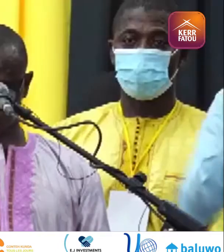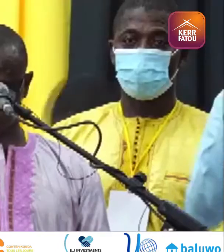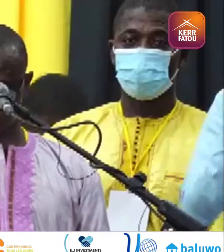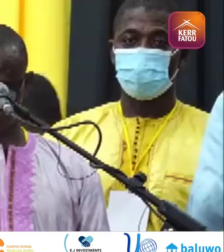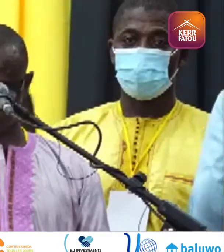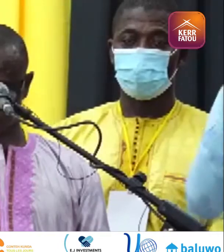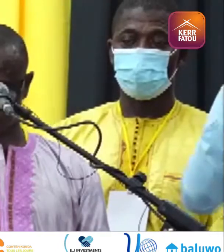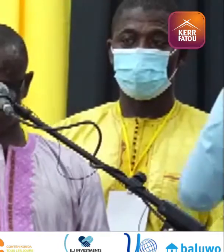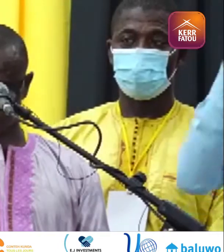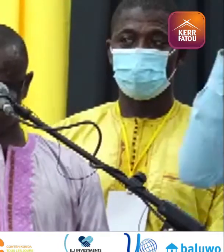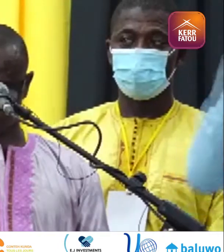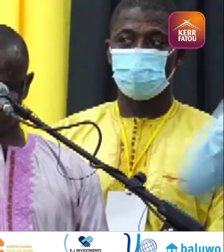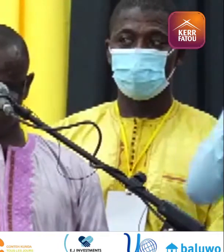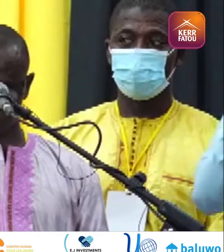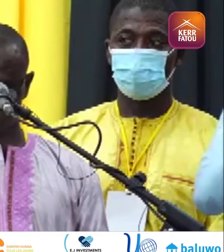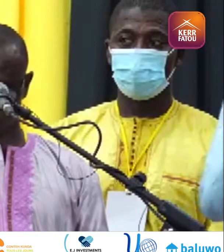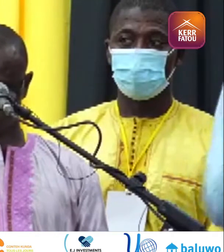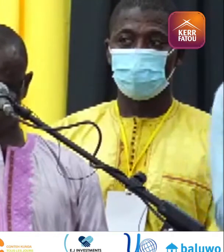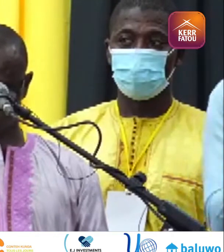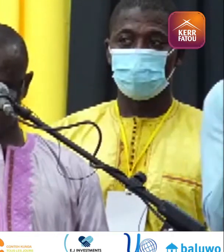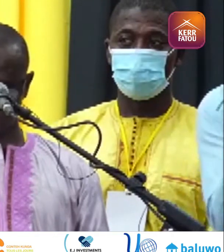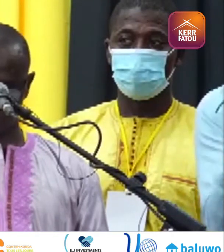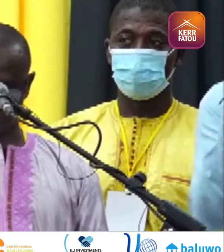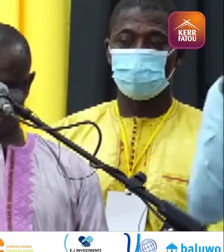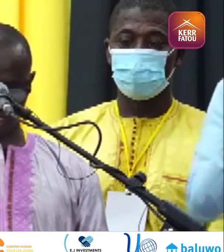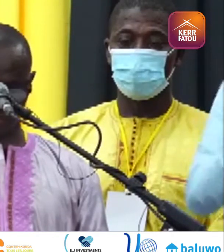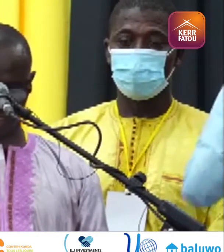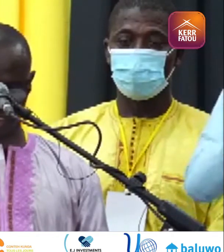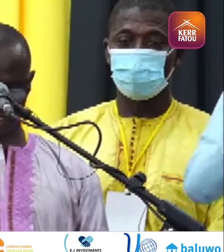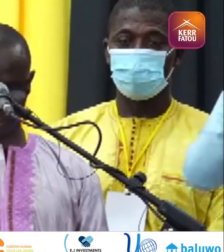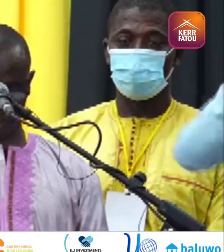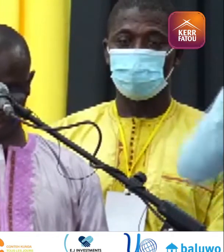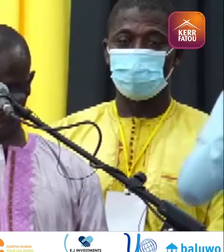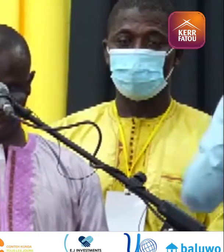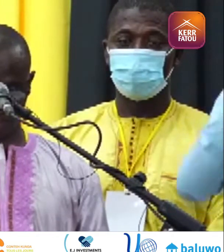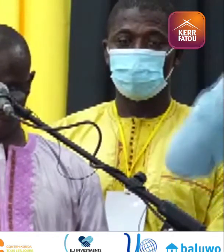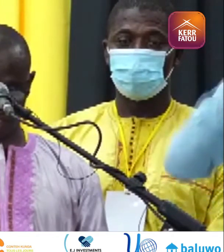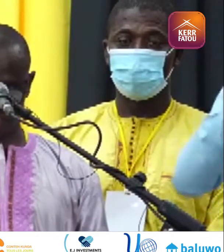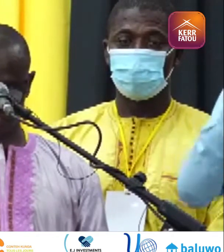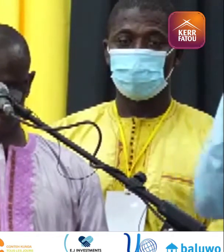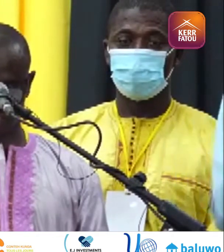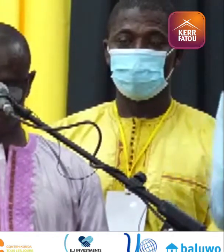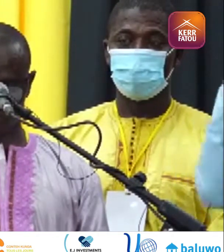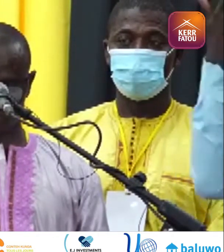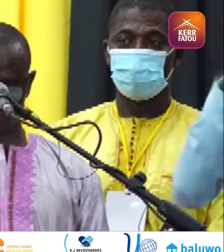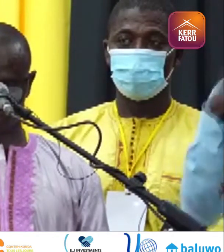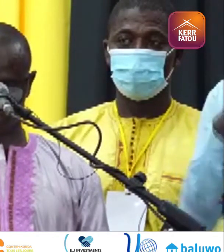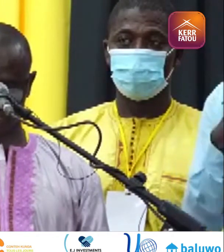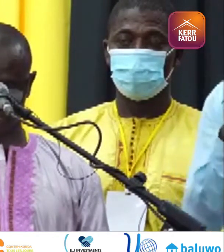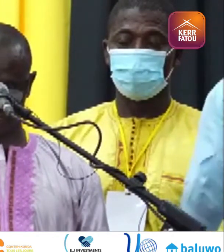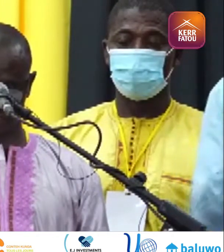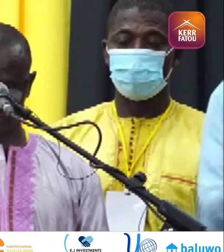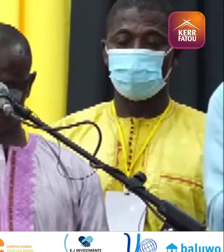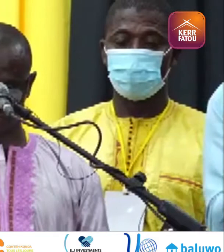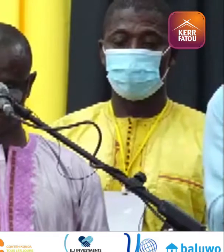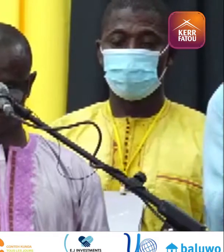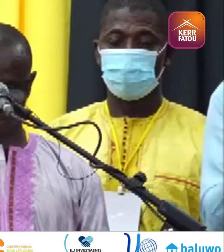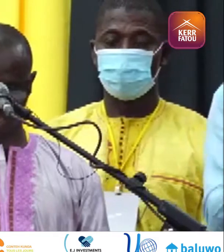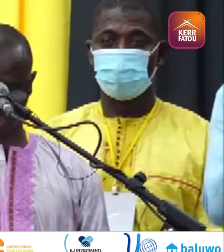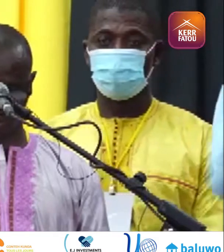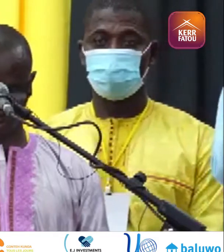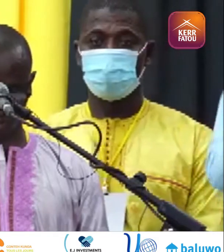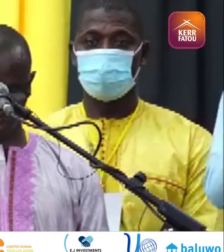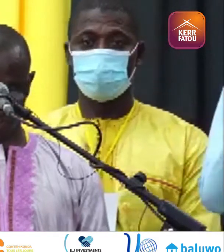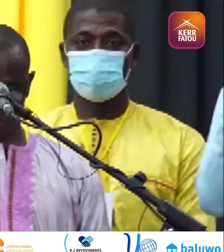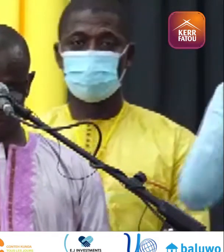in subsection 2, the same article in paragraph 118, by inserting the word sponsored candidates after the